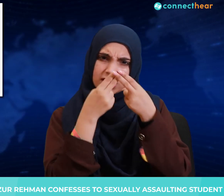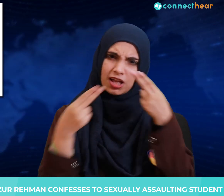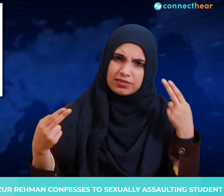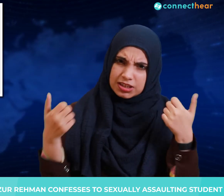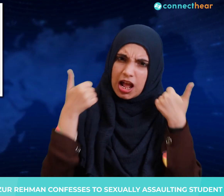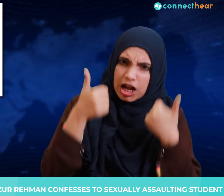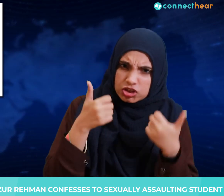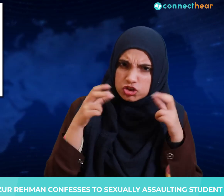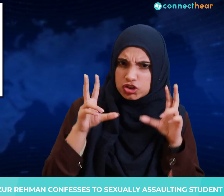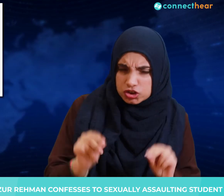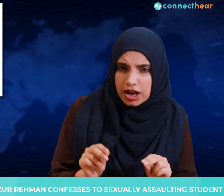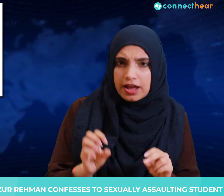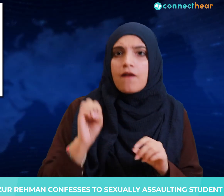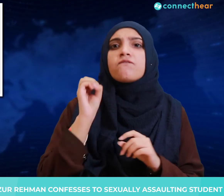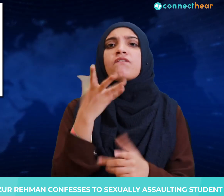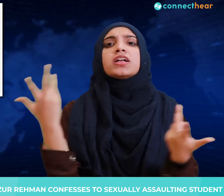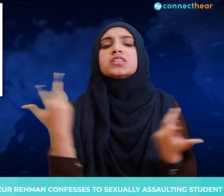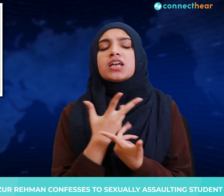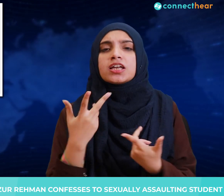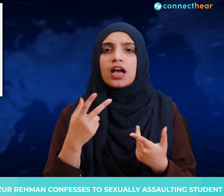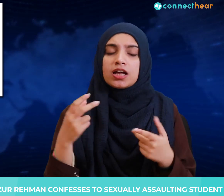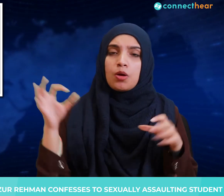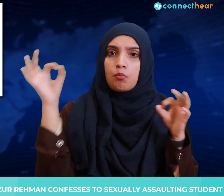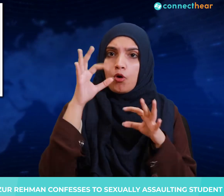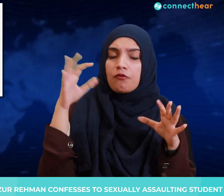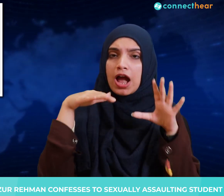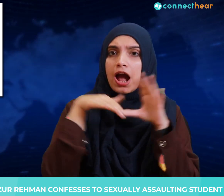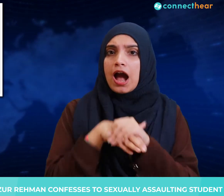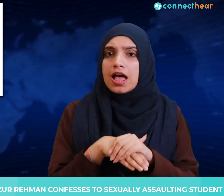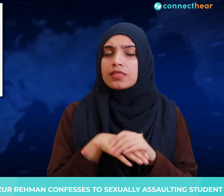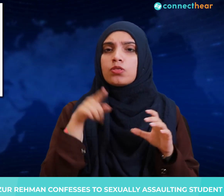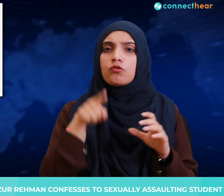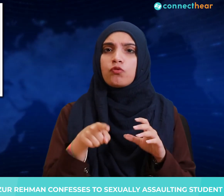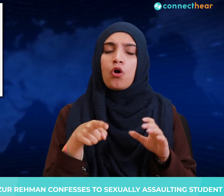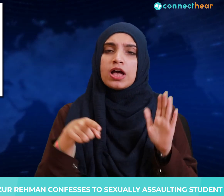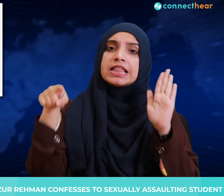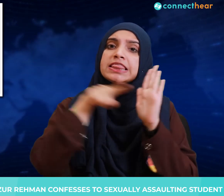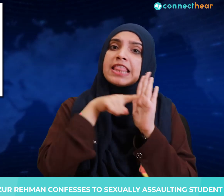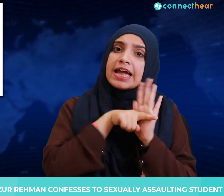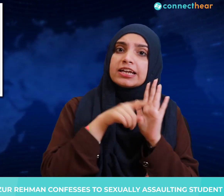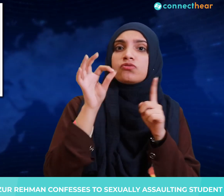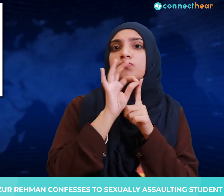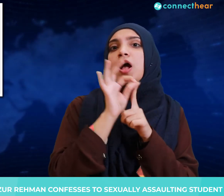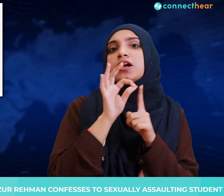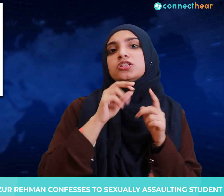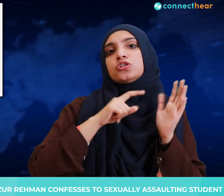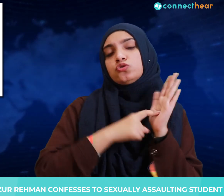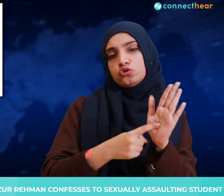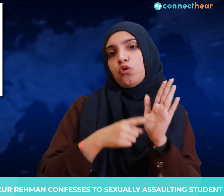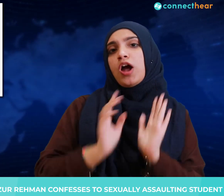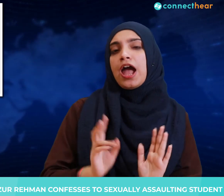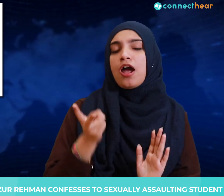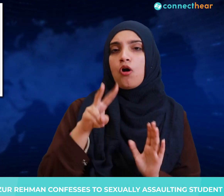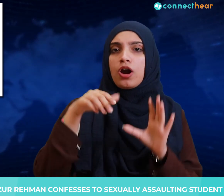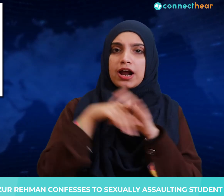the series portrays a negative image of Pakistan and puts a dent in the struggle of Kashmiris.